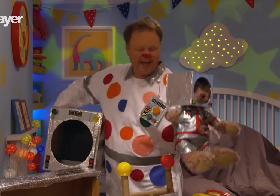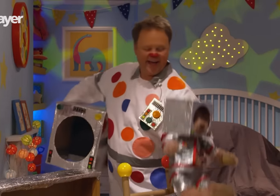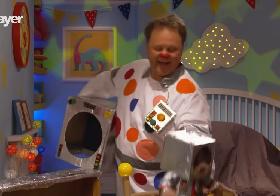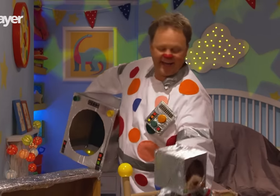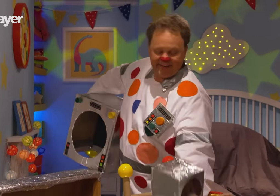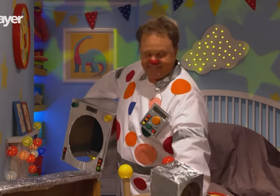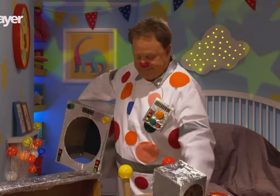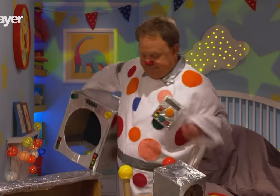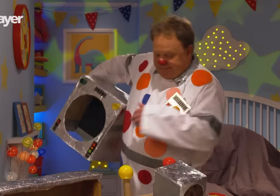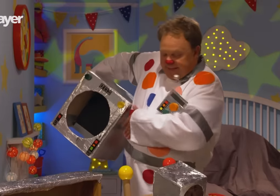Bye-bye, Tumbaluna.